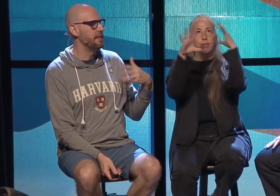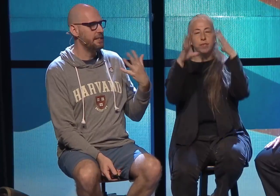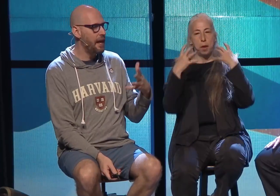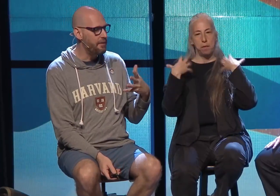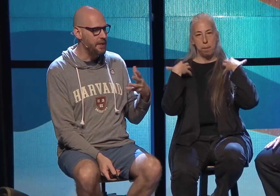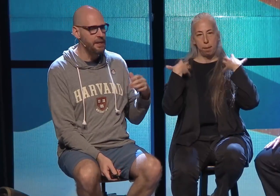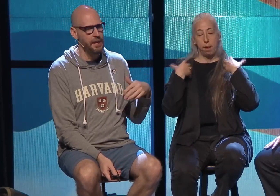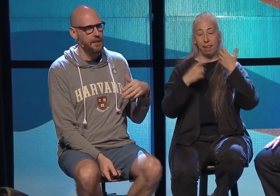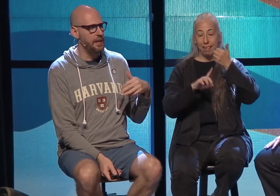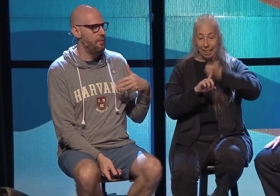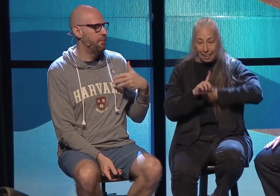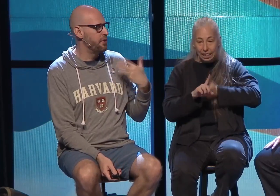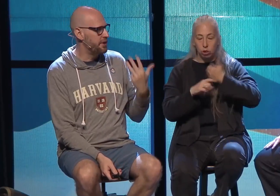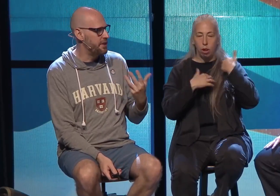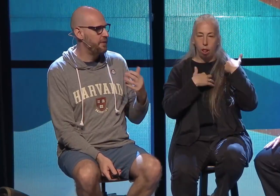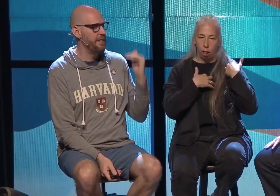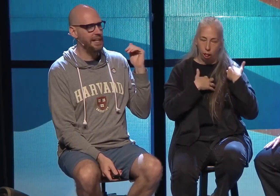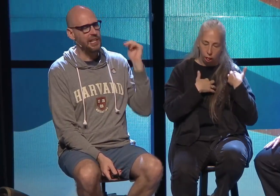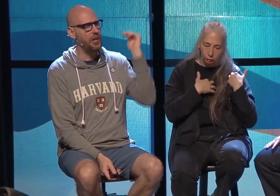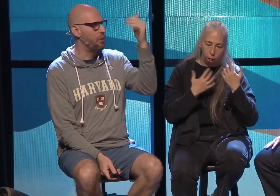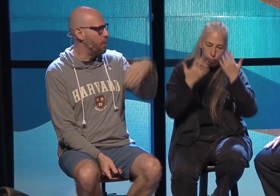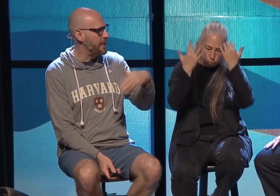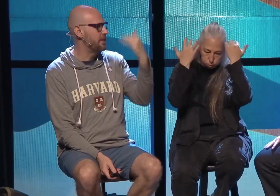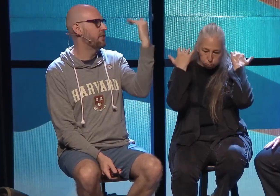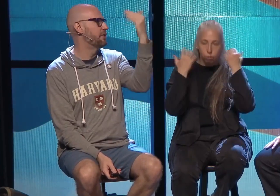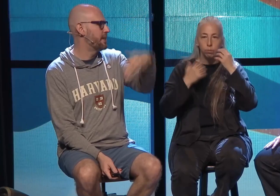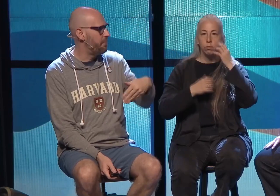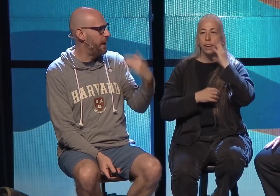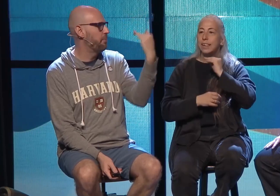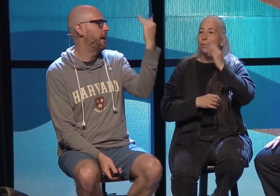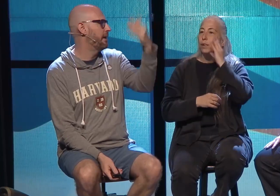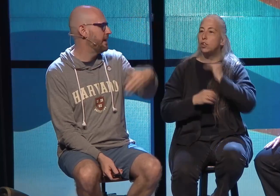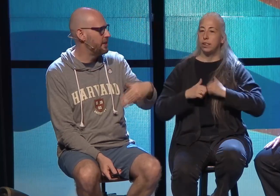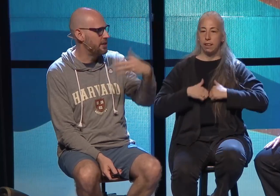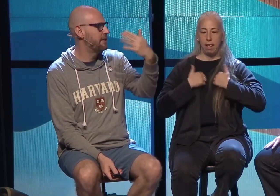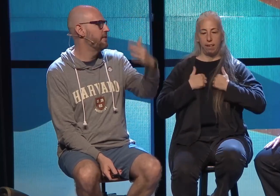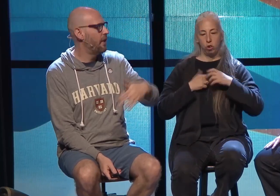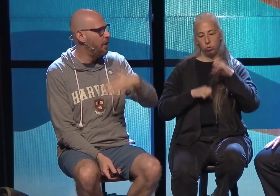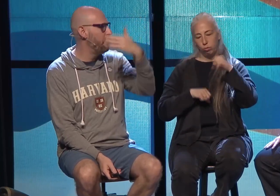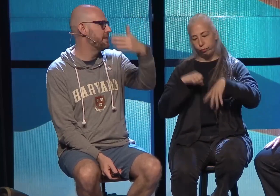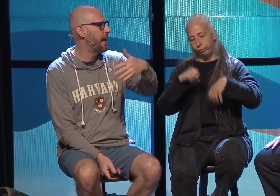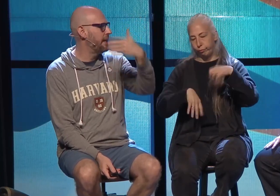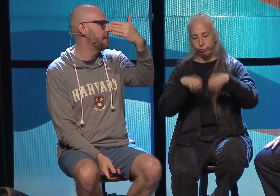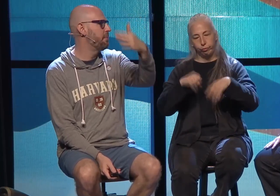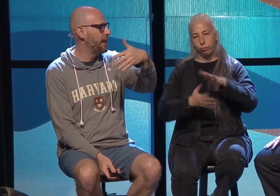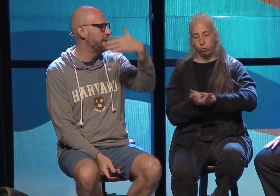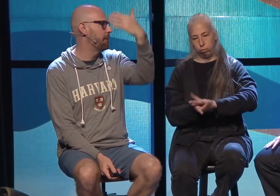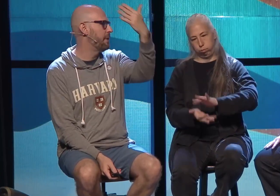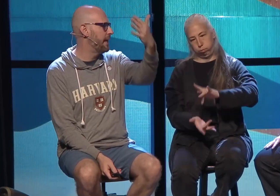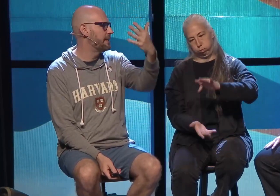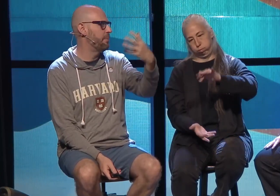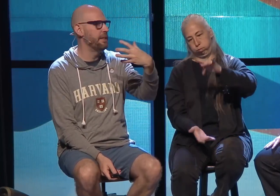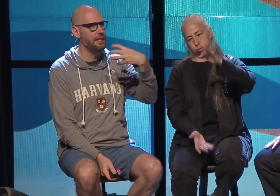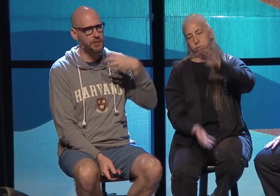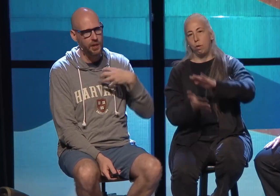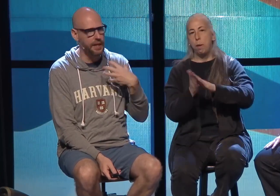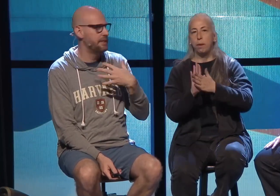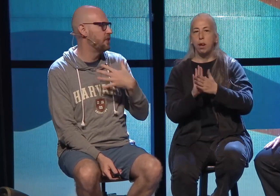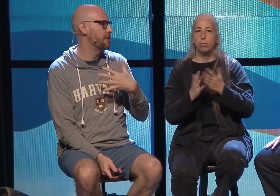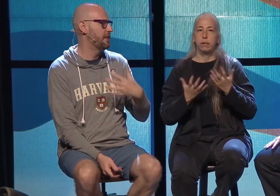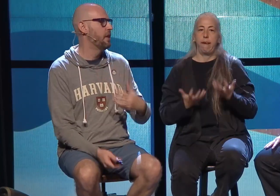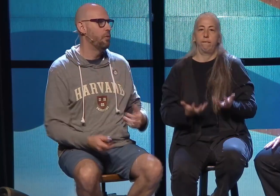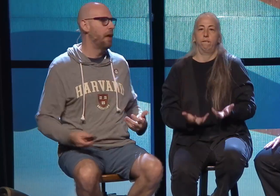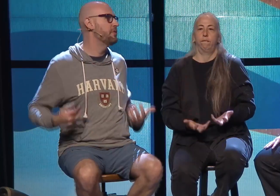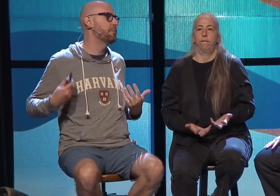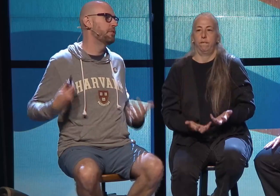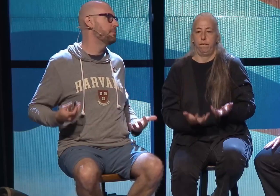life that is heavy, that produces fear, it's like another weight just goes in the backpack, and it just always adds up and adds up and adds up, and then it's on us